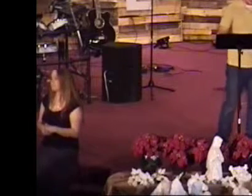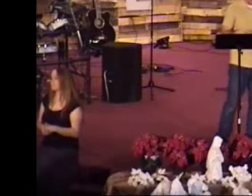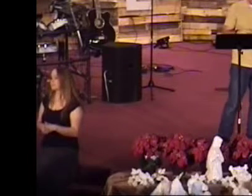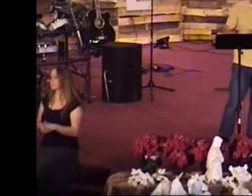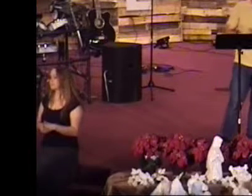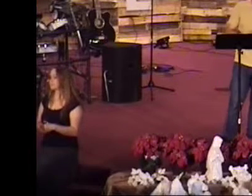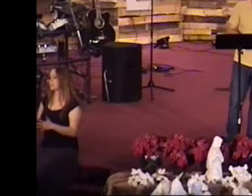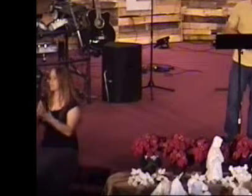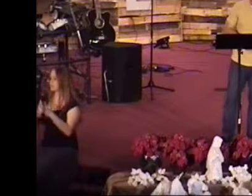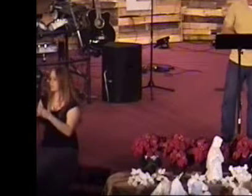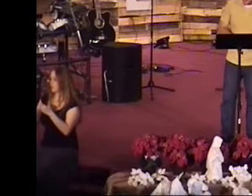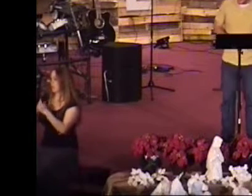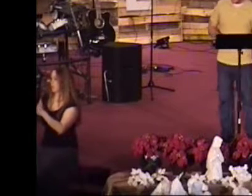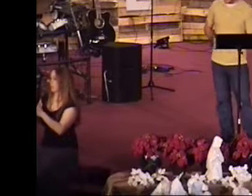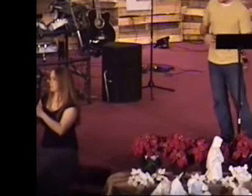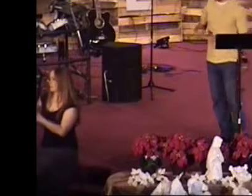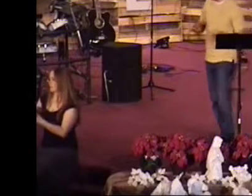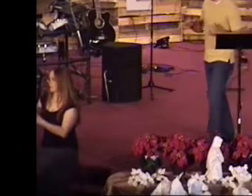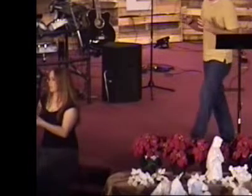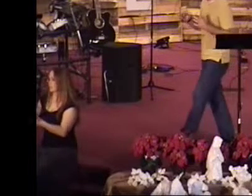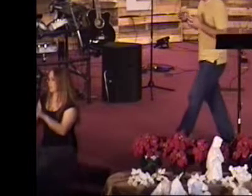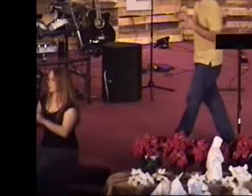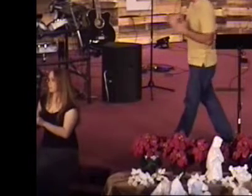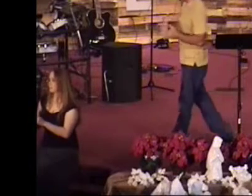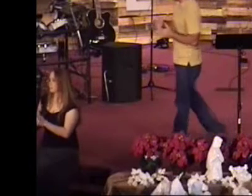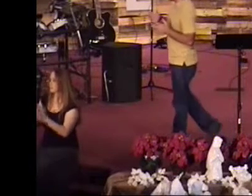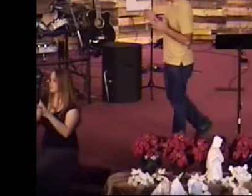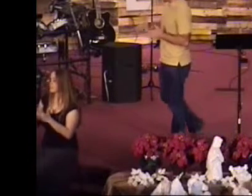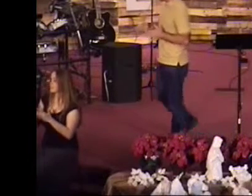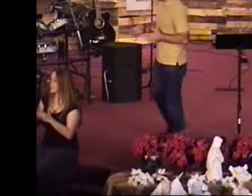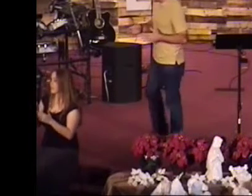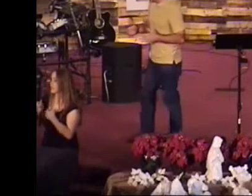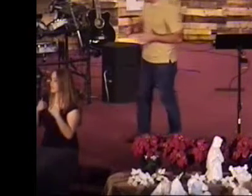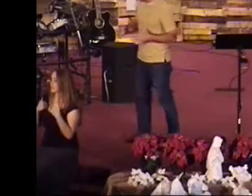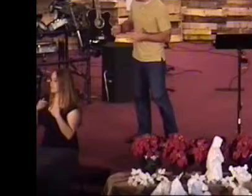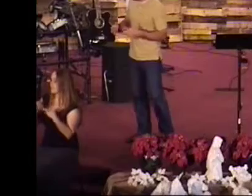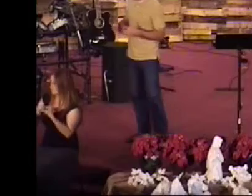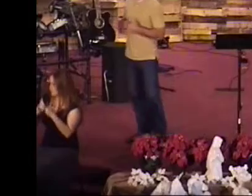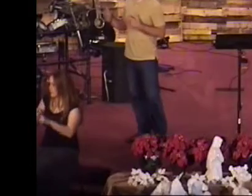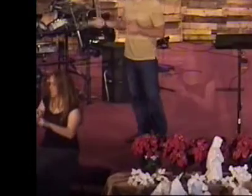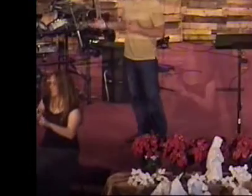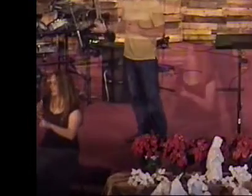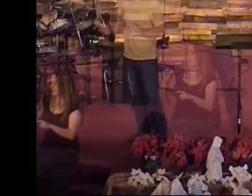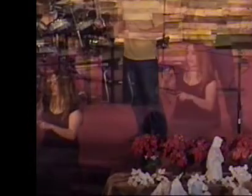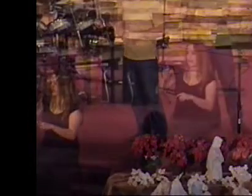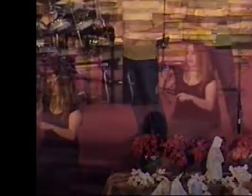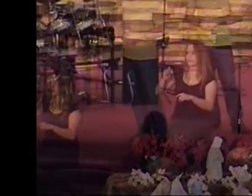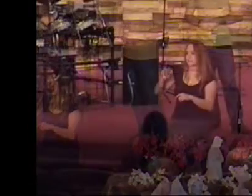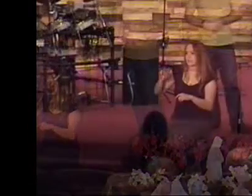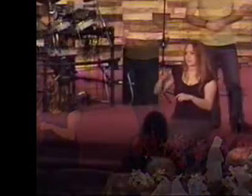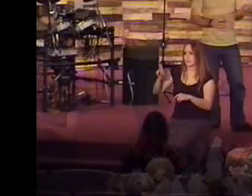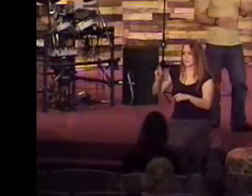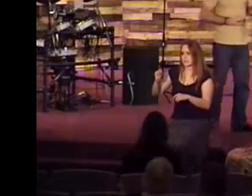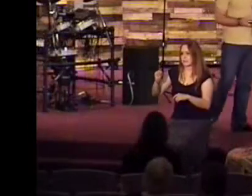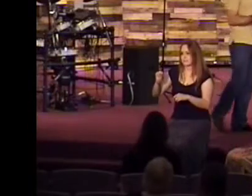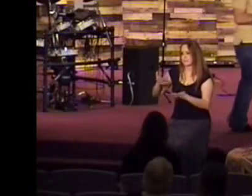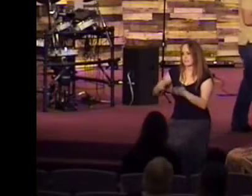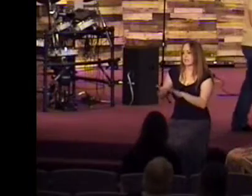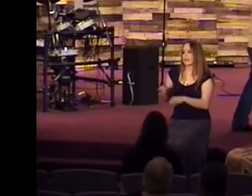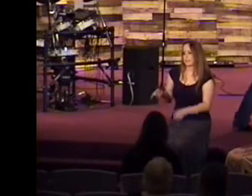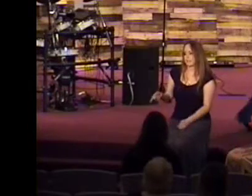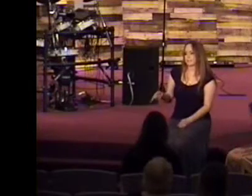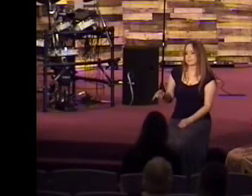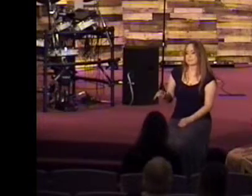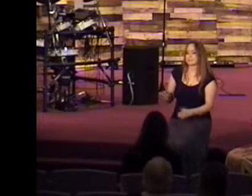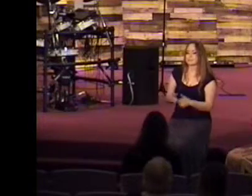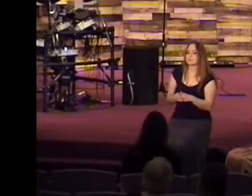Jesus is close to a few people, and Jesus has a friend named Lazarus, and Lazarus dies. And the sad thing about this